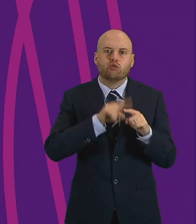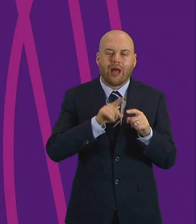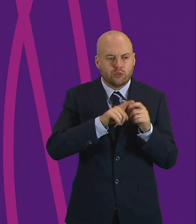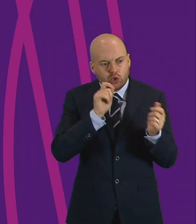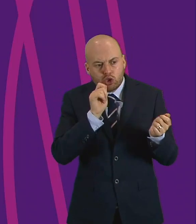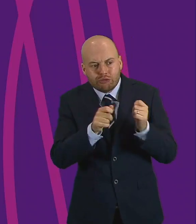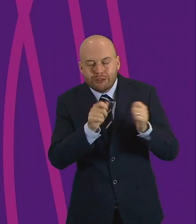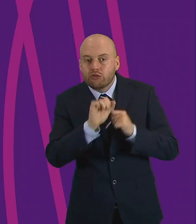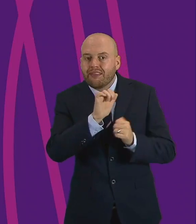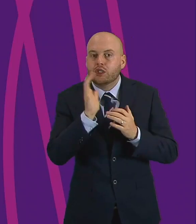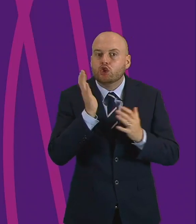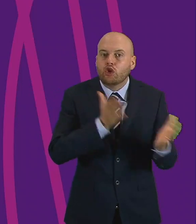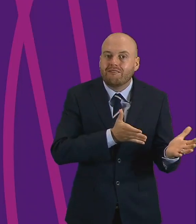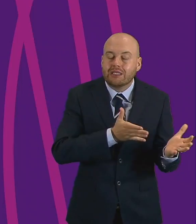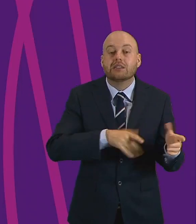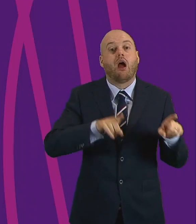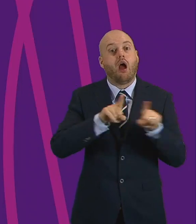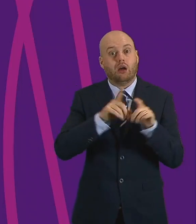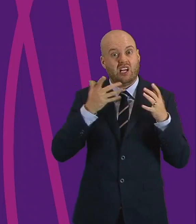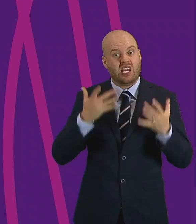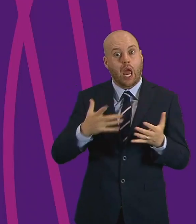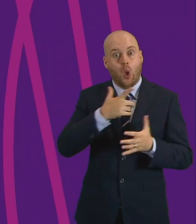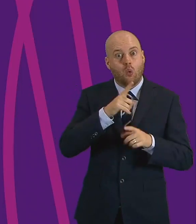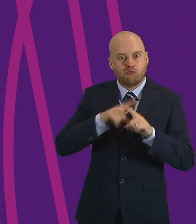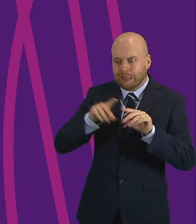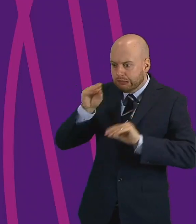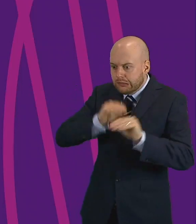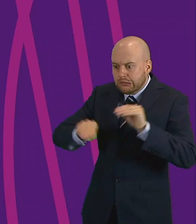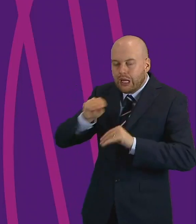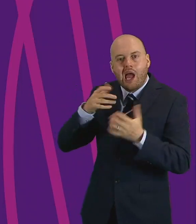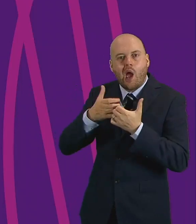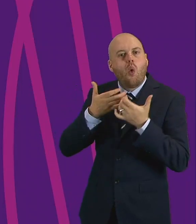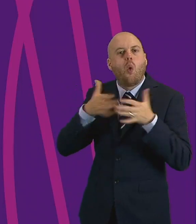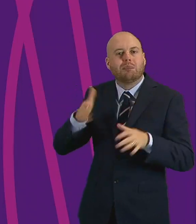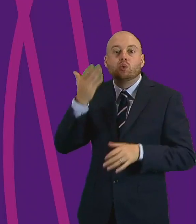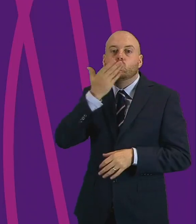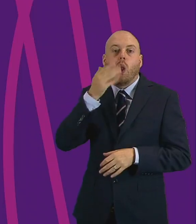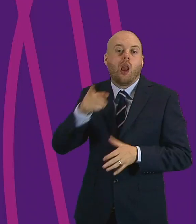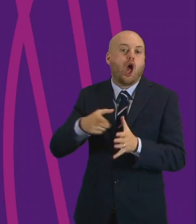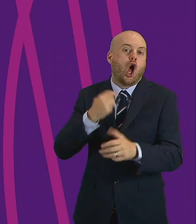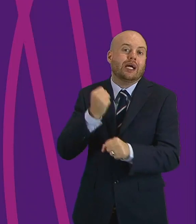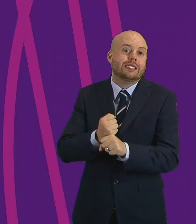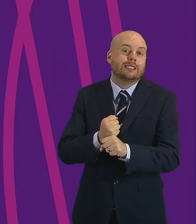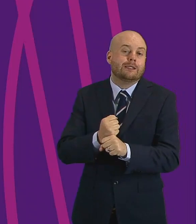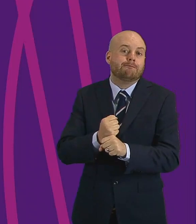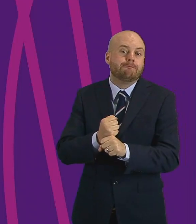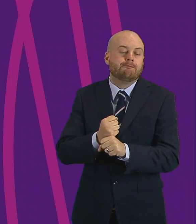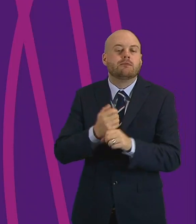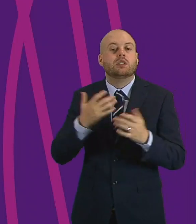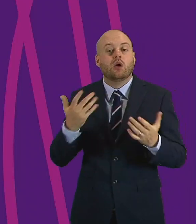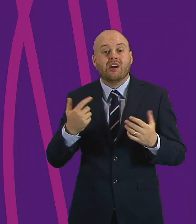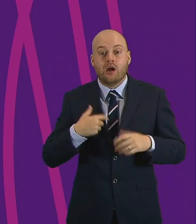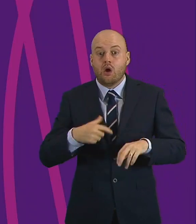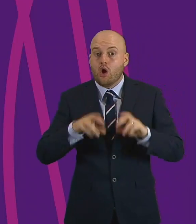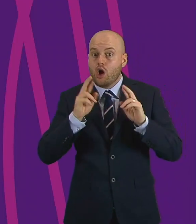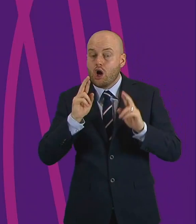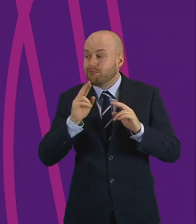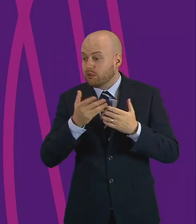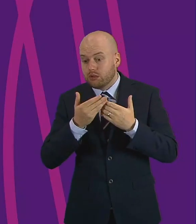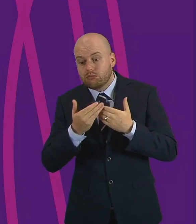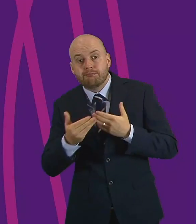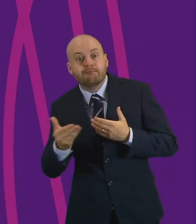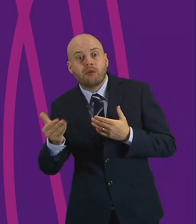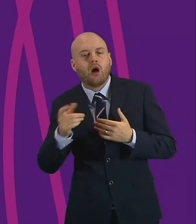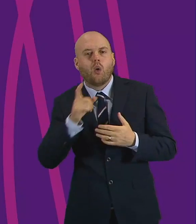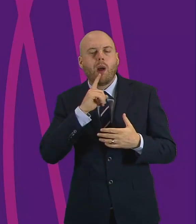reopen schools in August. Now, I had hoped that the joint work between the Scottish Government and our authorities was going to give more certainty about